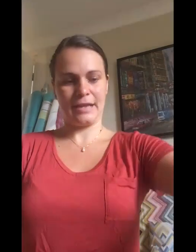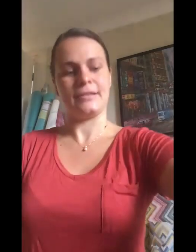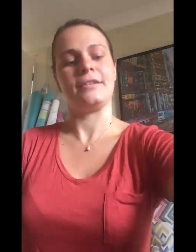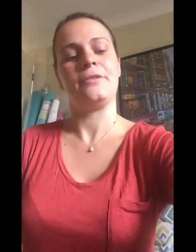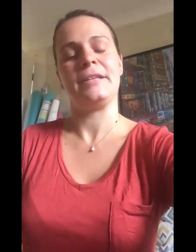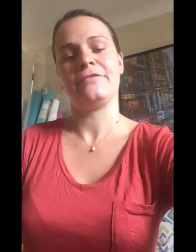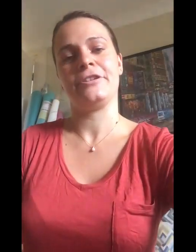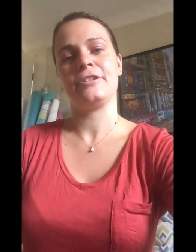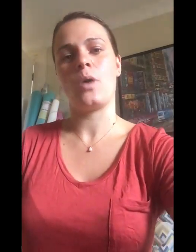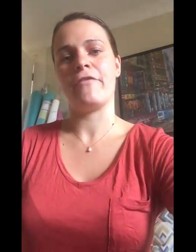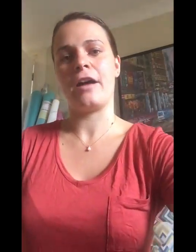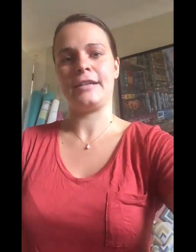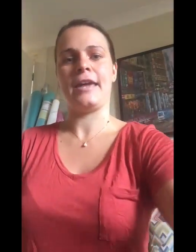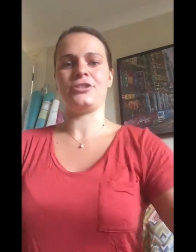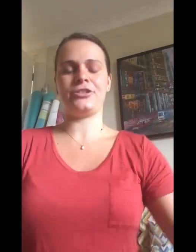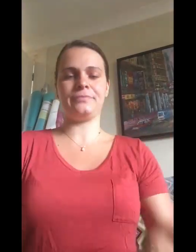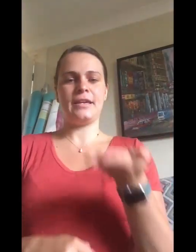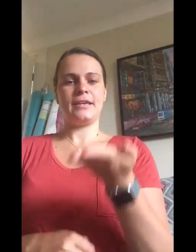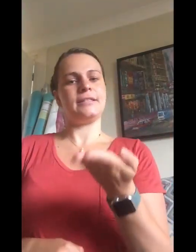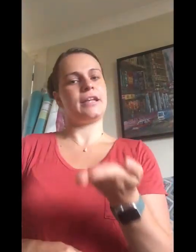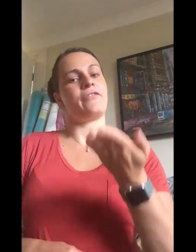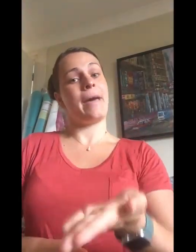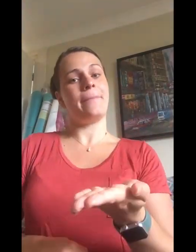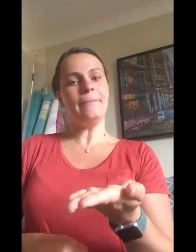So it's a little bit different. It's quite fun, H. So you have your paper,